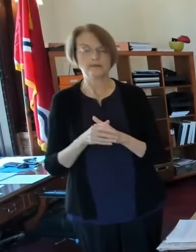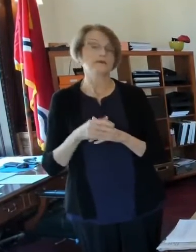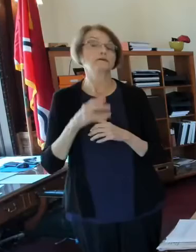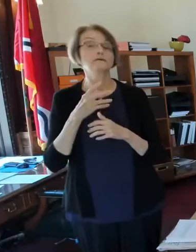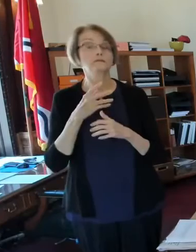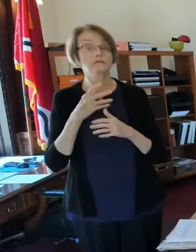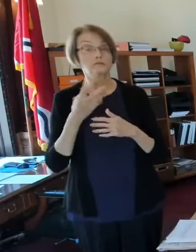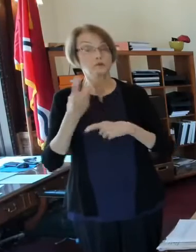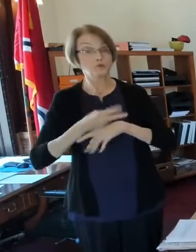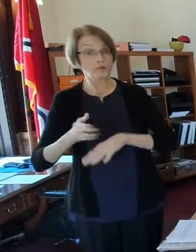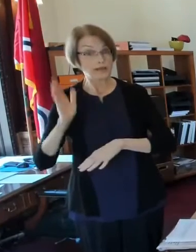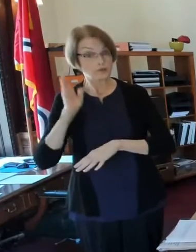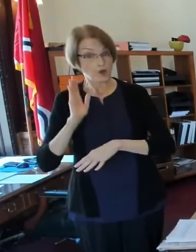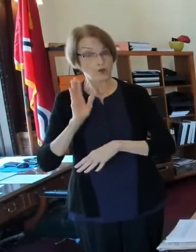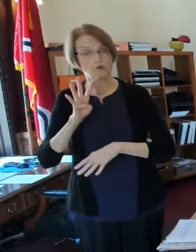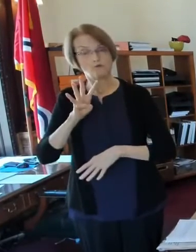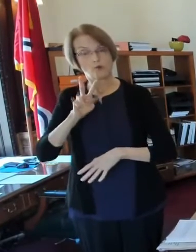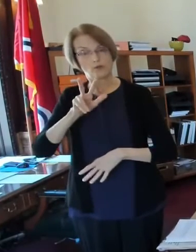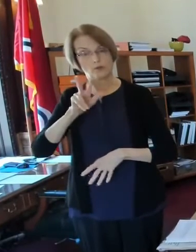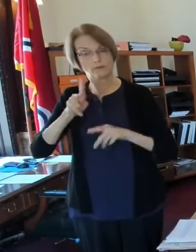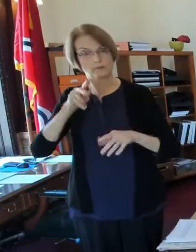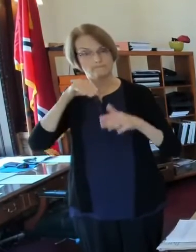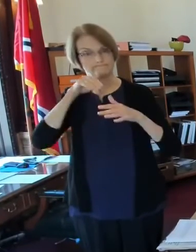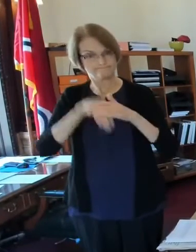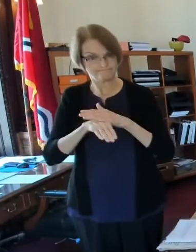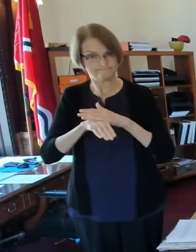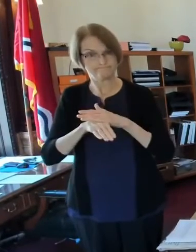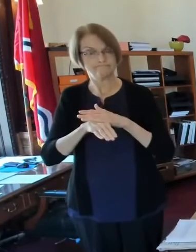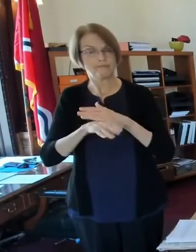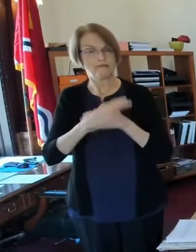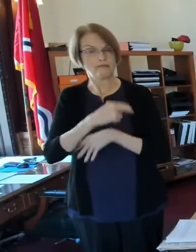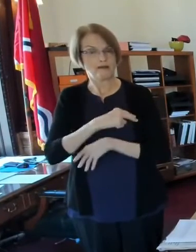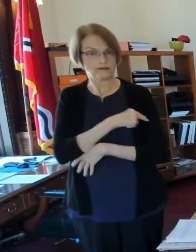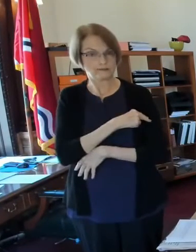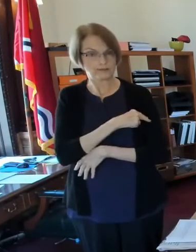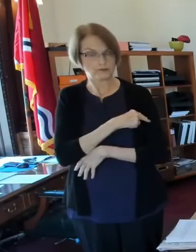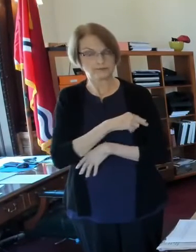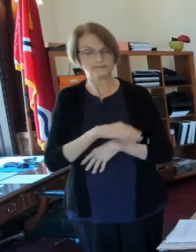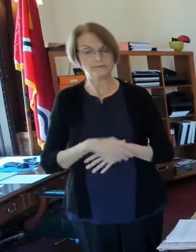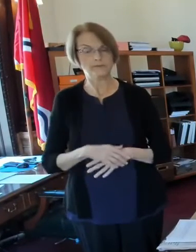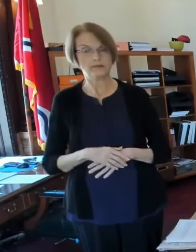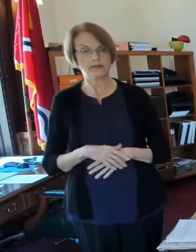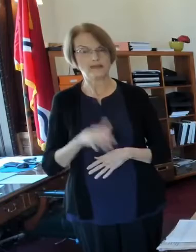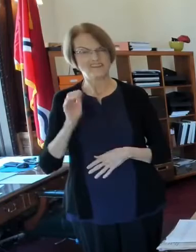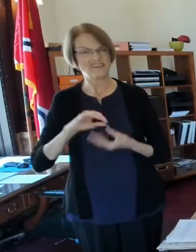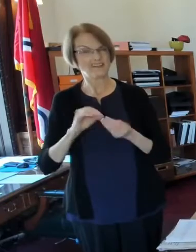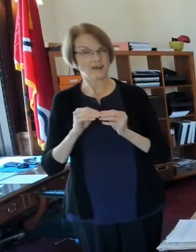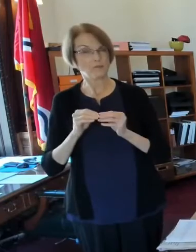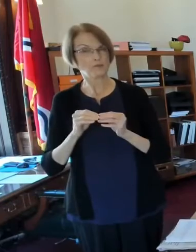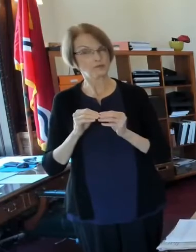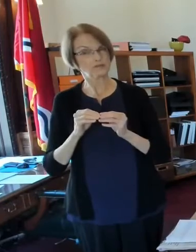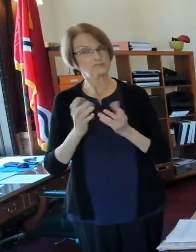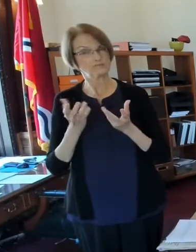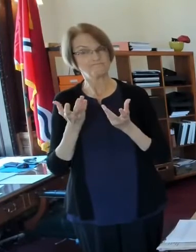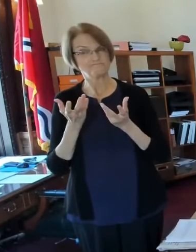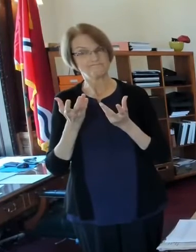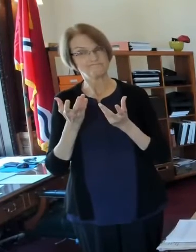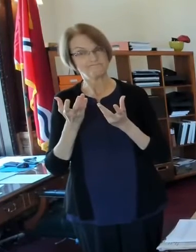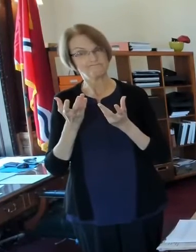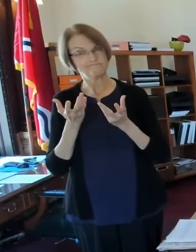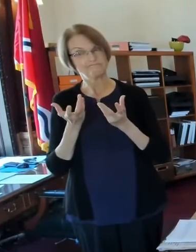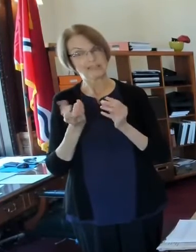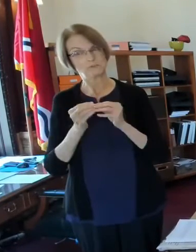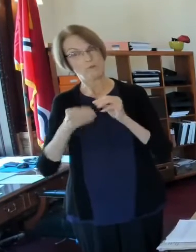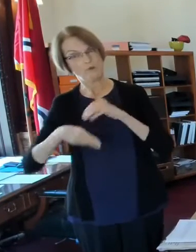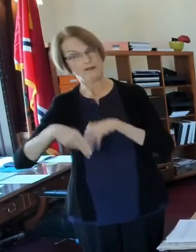2 days ago we had 43 people admitted to the hospital, and that's higher than it